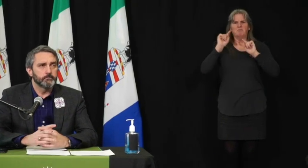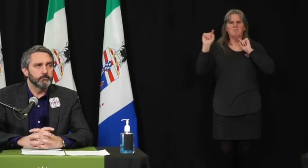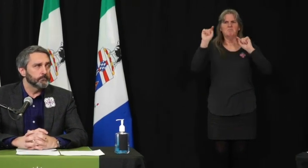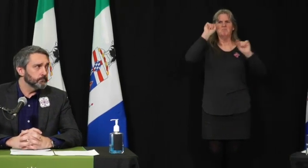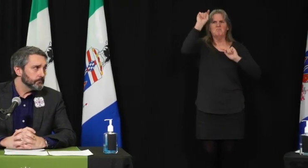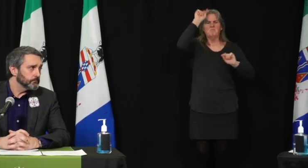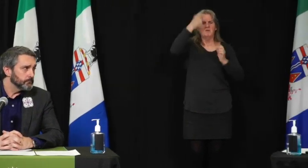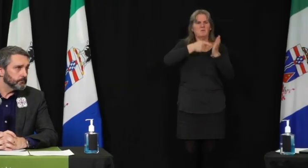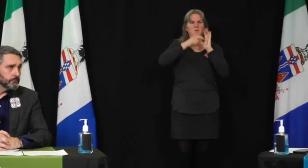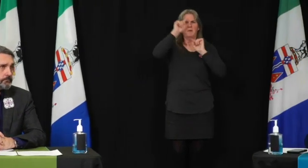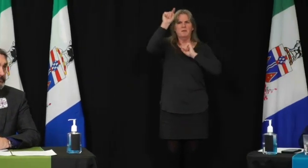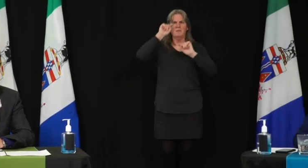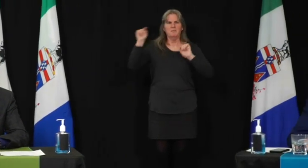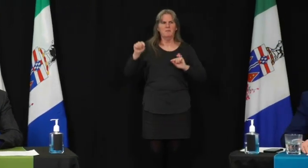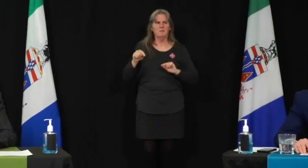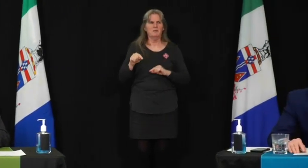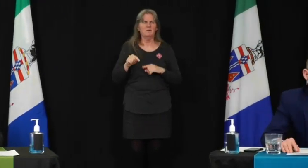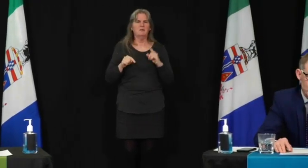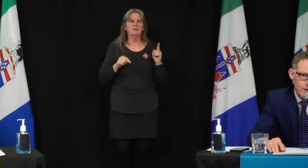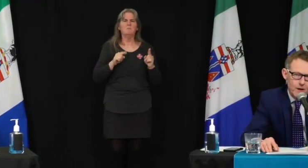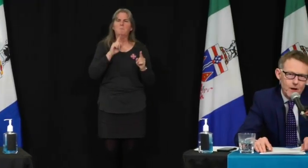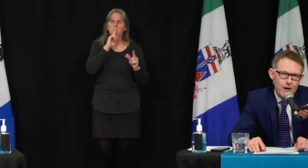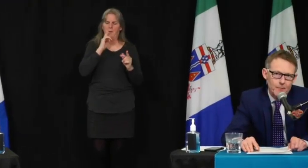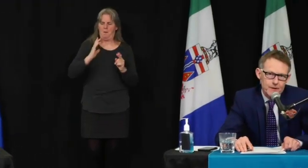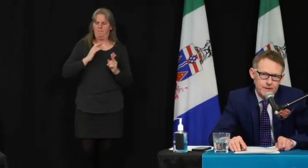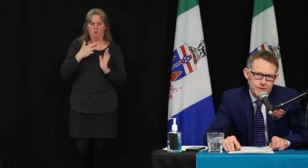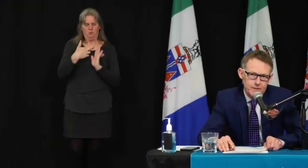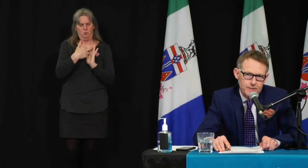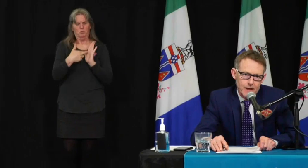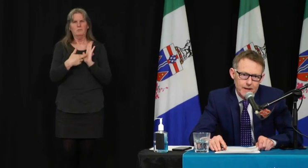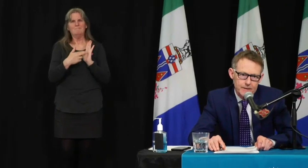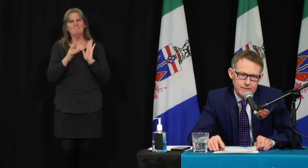Yeah, so this is not going to be a rule, and